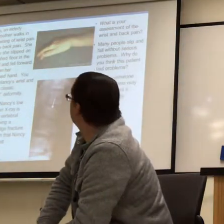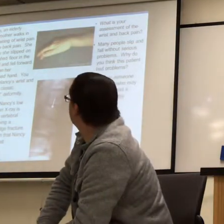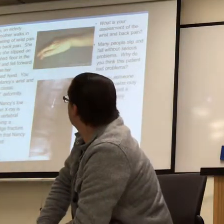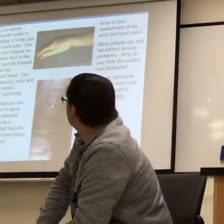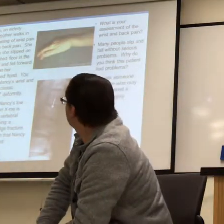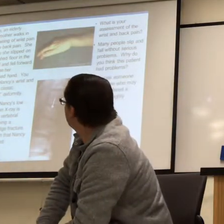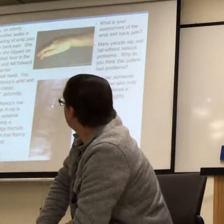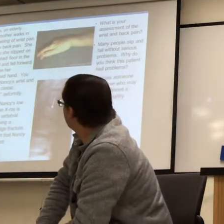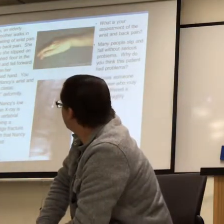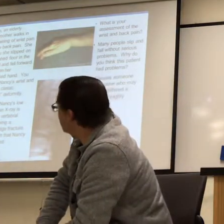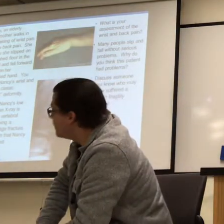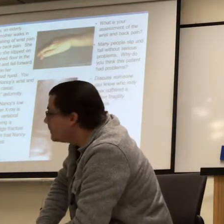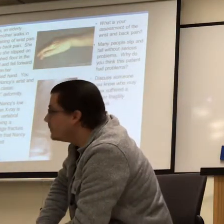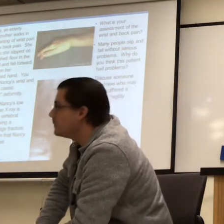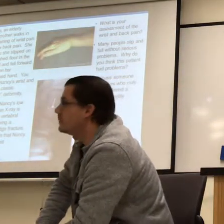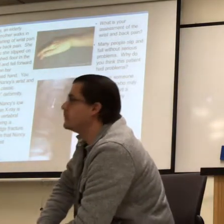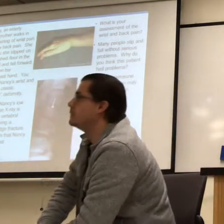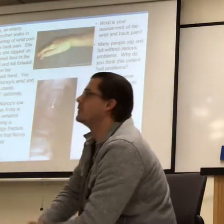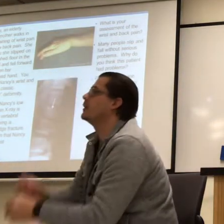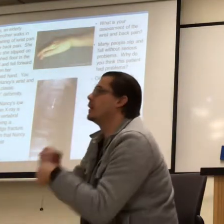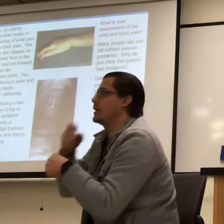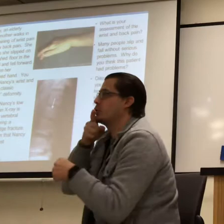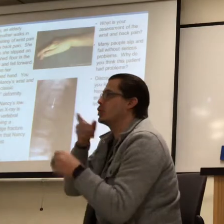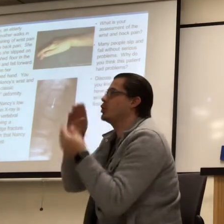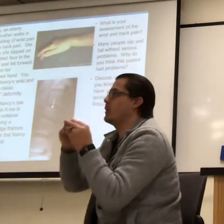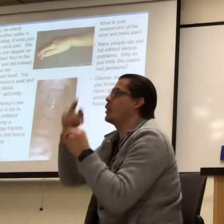Just be sure you number it 1, 2, and 3 for me.